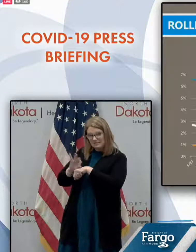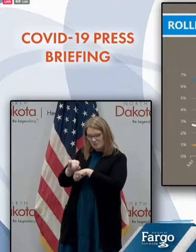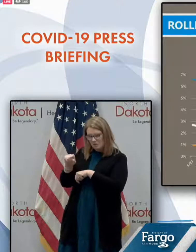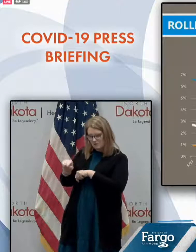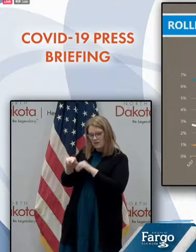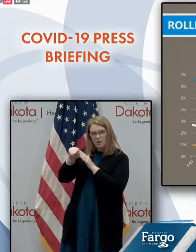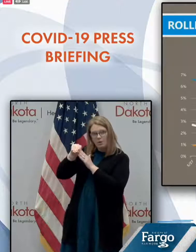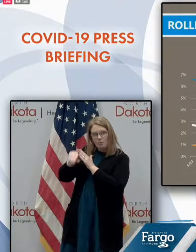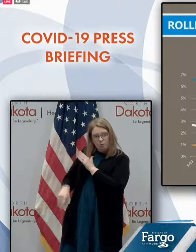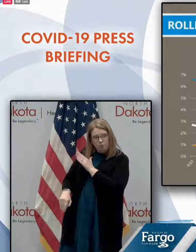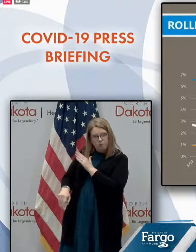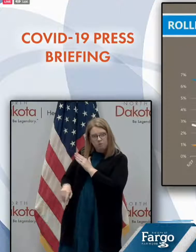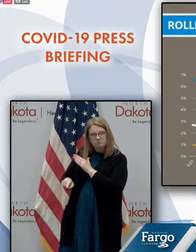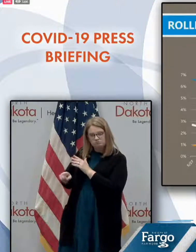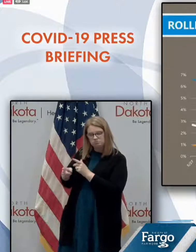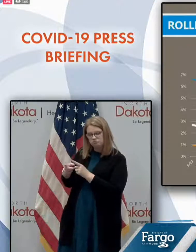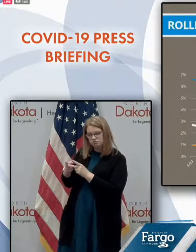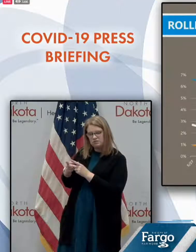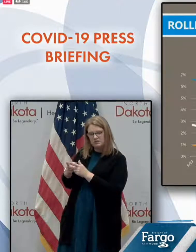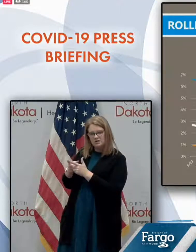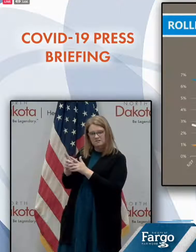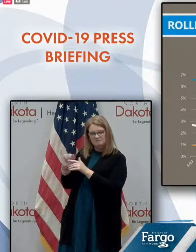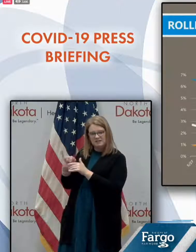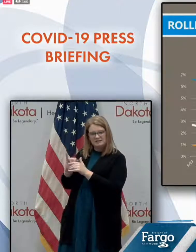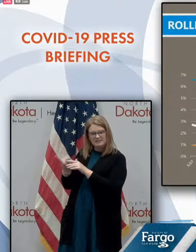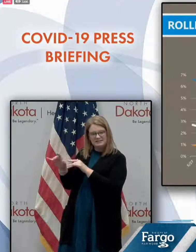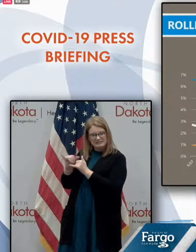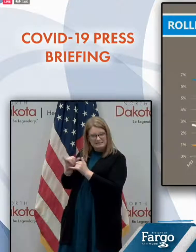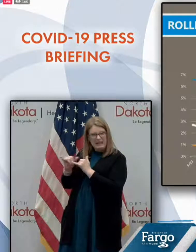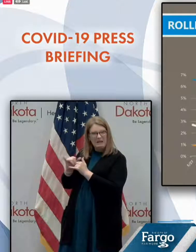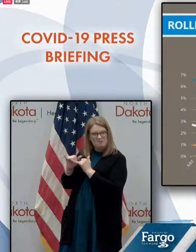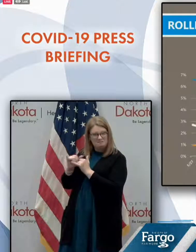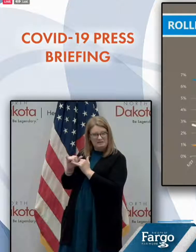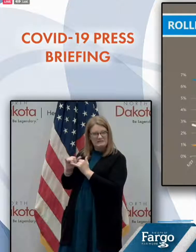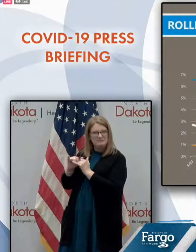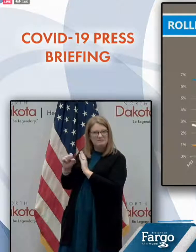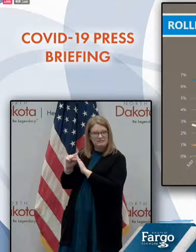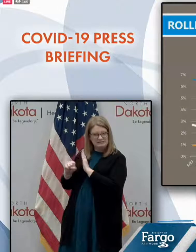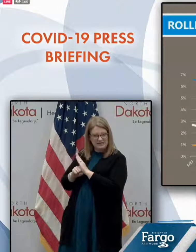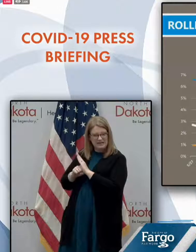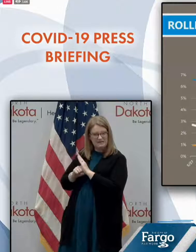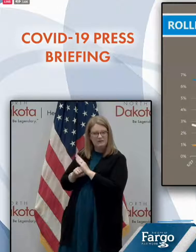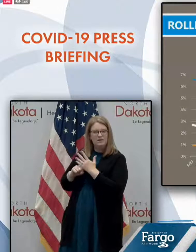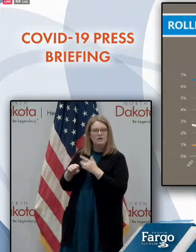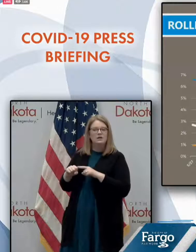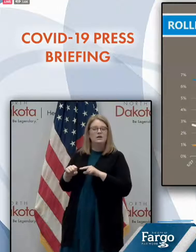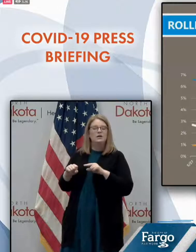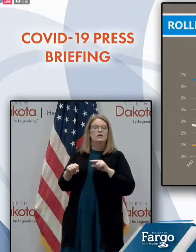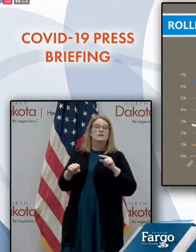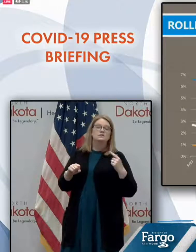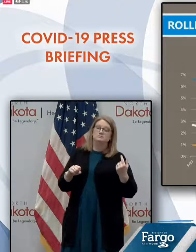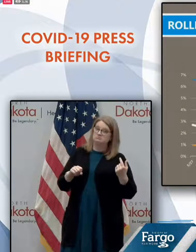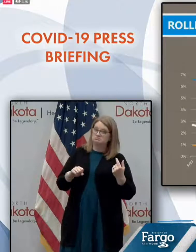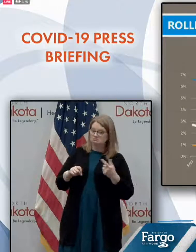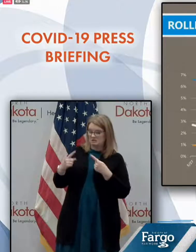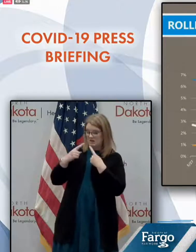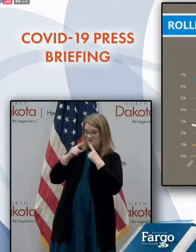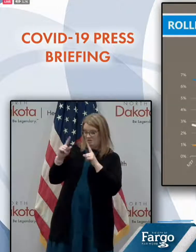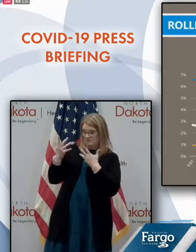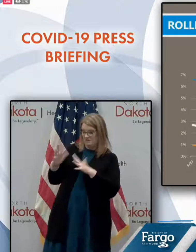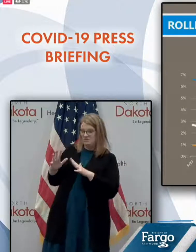drive that number down. The goal of that task force when it was created was to get Cass County below the state average. That's been